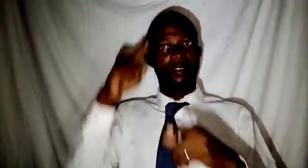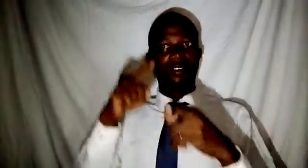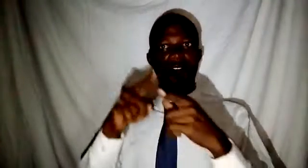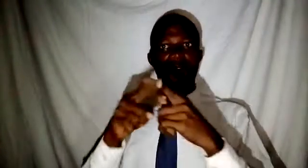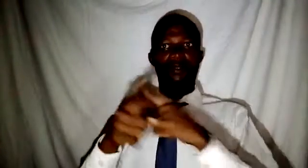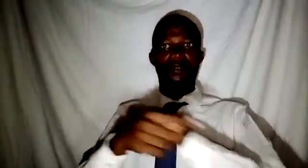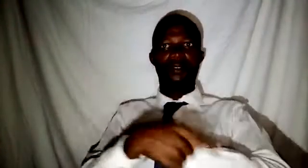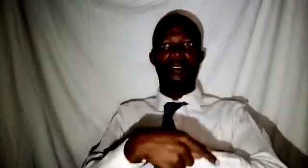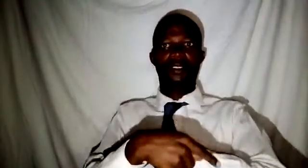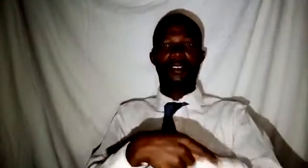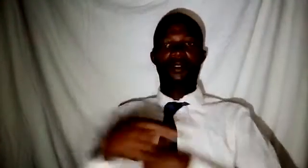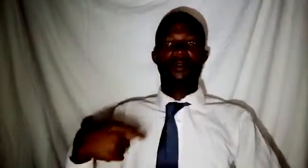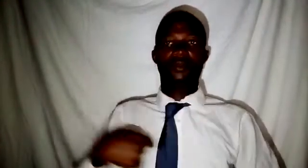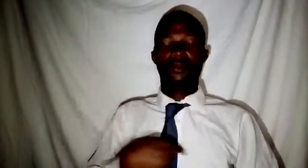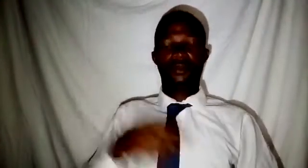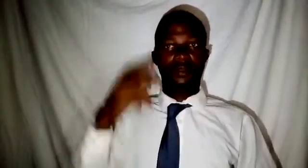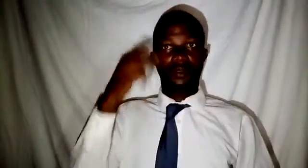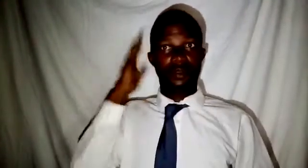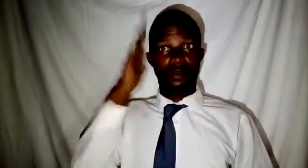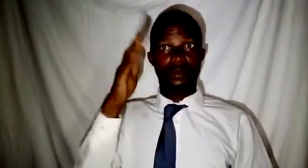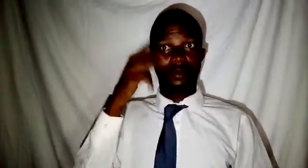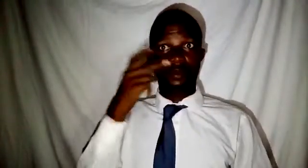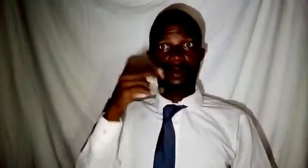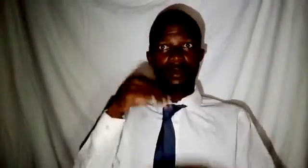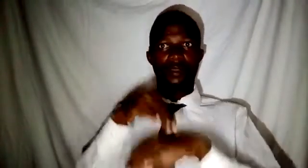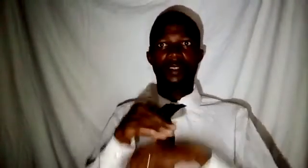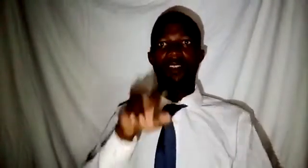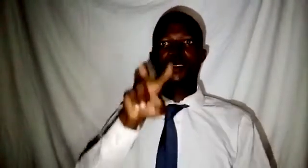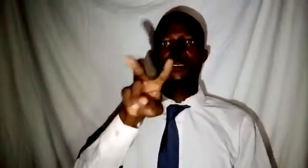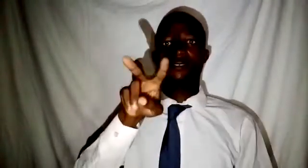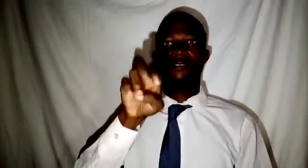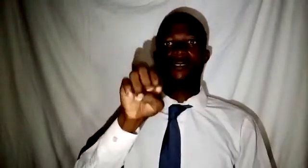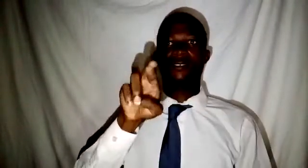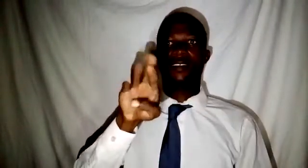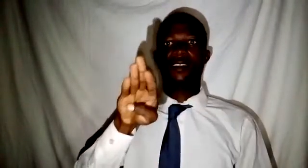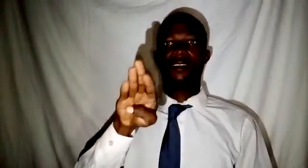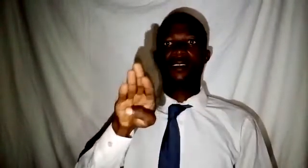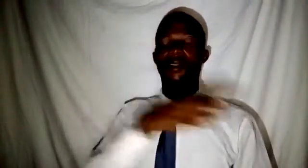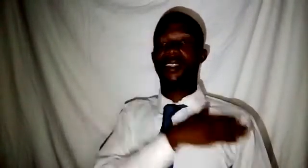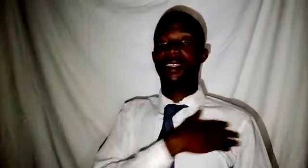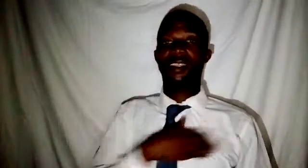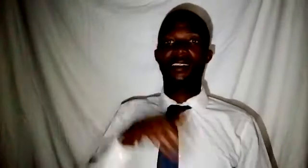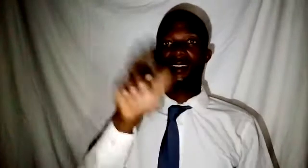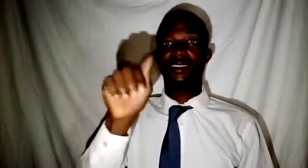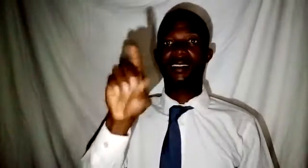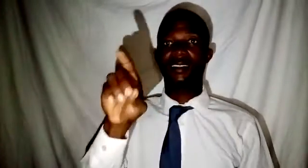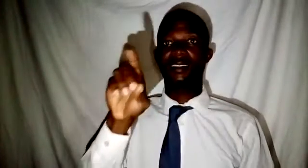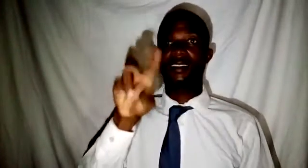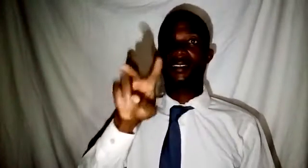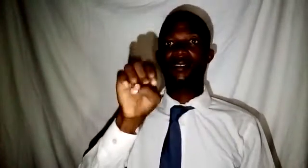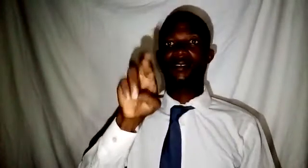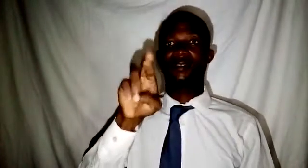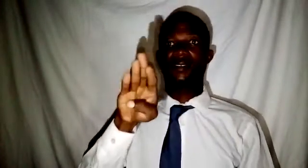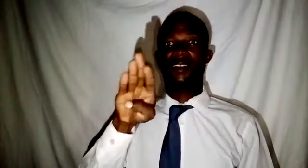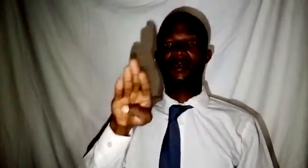the verbs and adverbs in English. At the end of this lesson, students will be able to do the following.